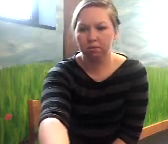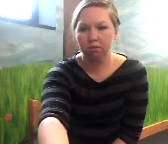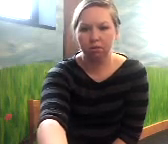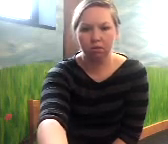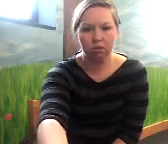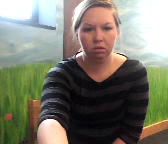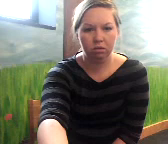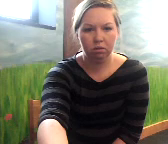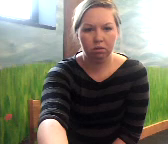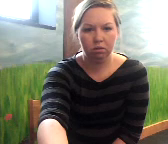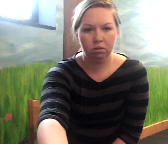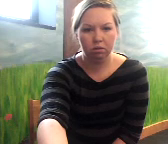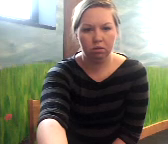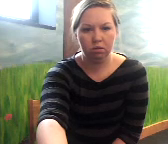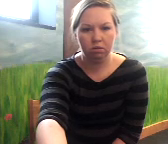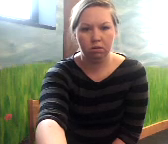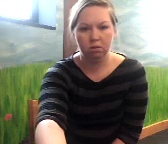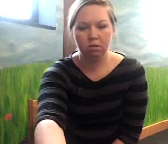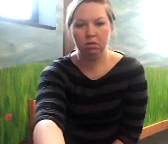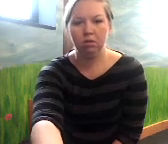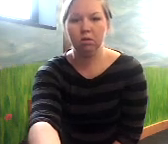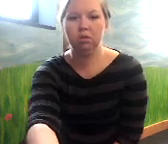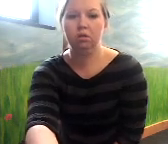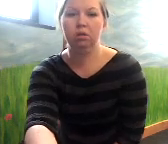on American involvement in Vietnam.